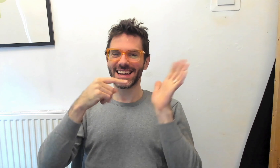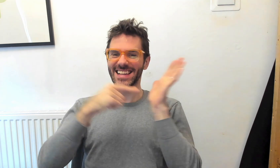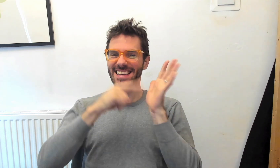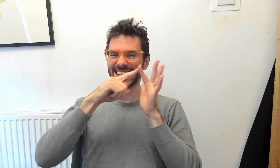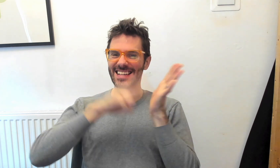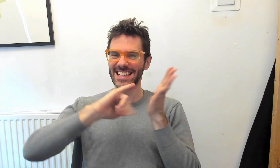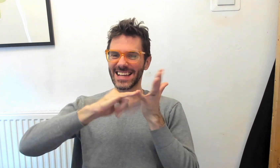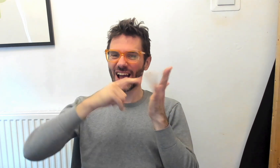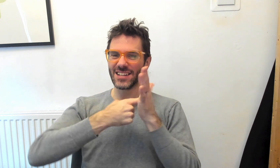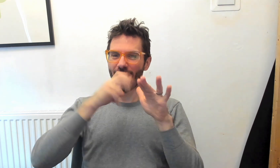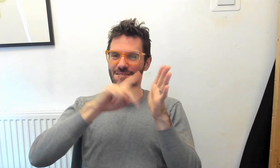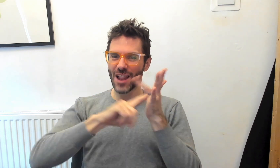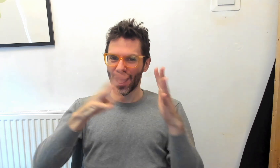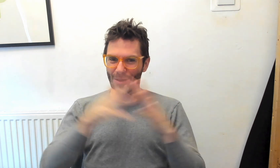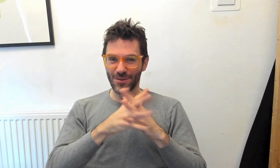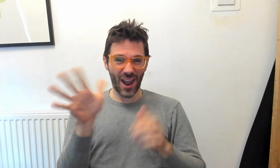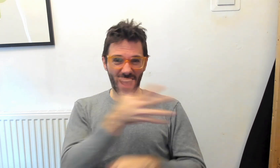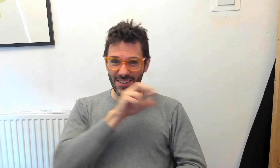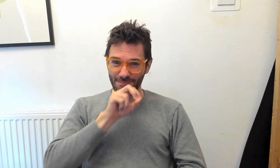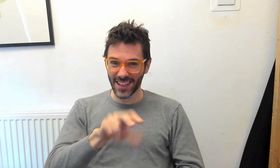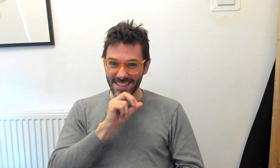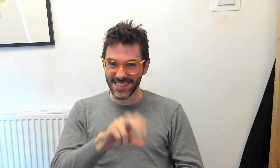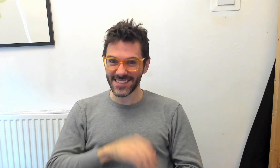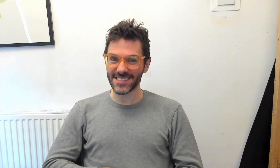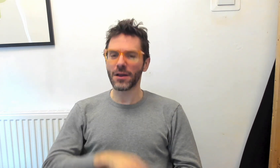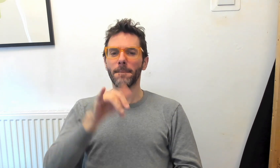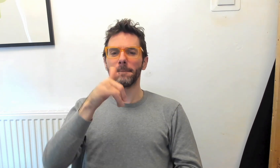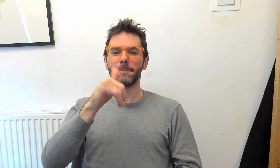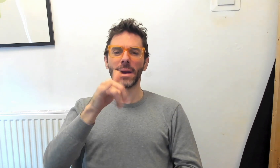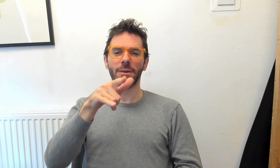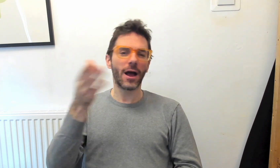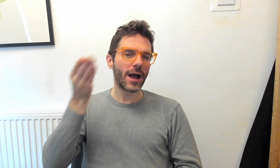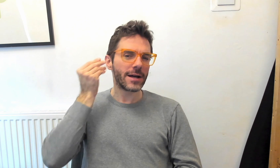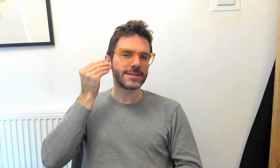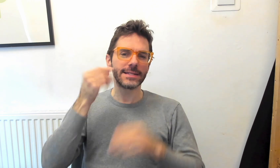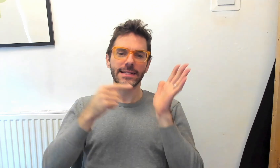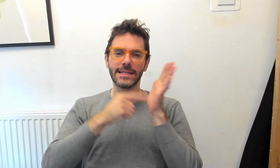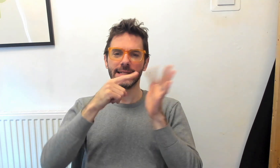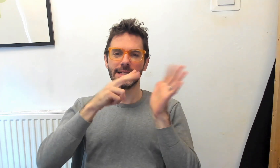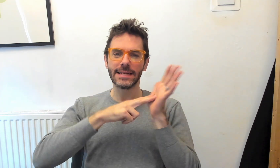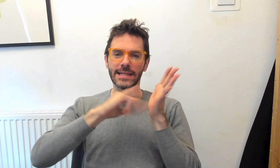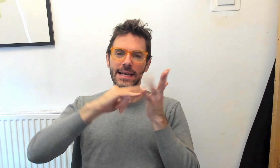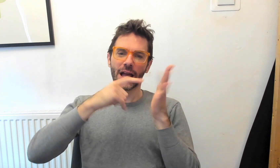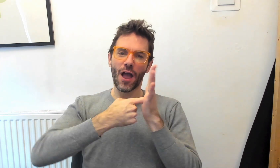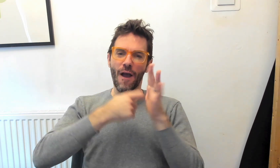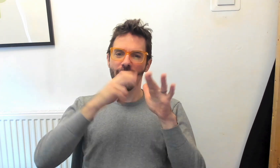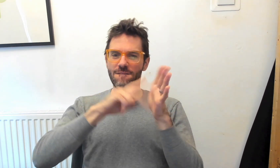TensorFlow are all Python. And you may have heard of TensorFlow